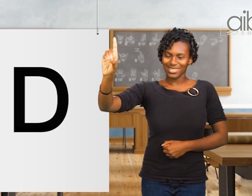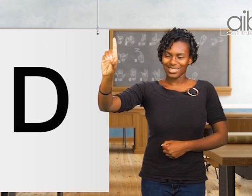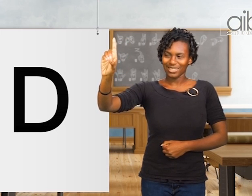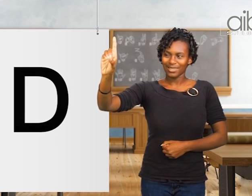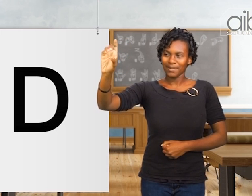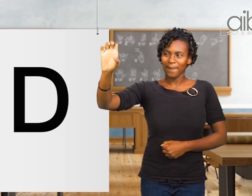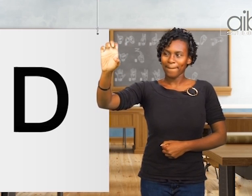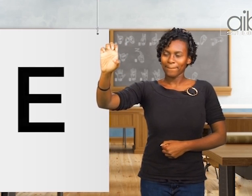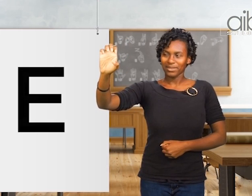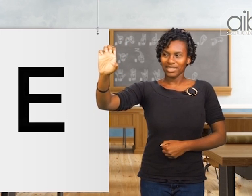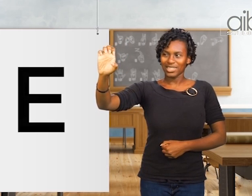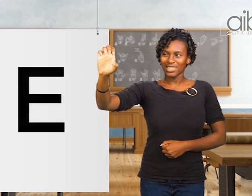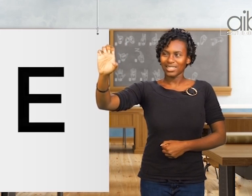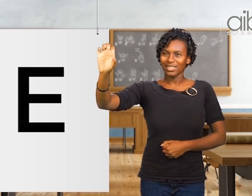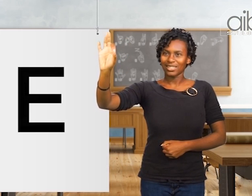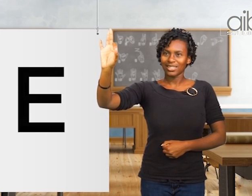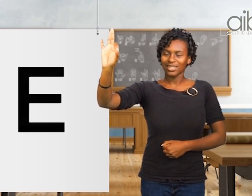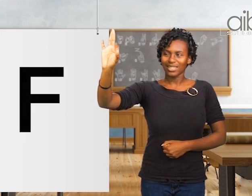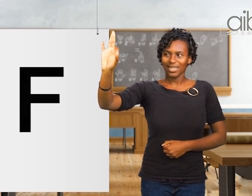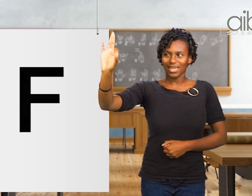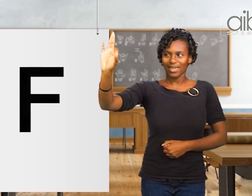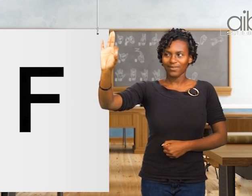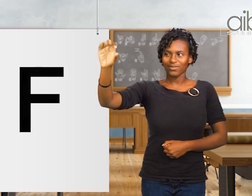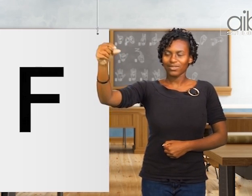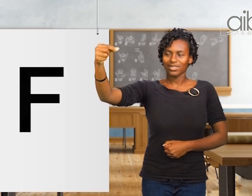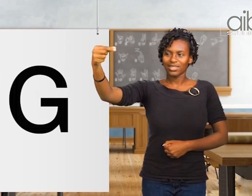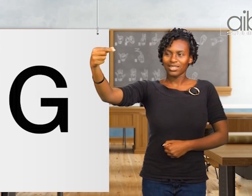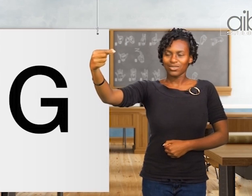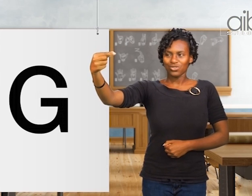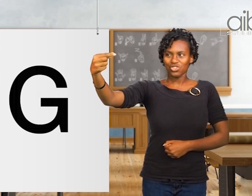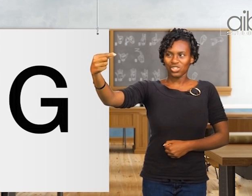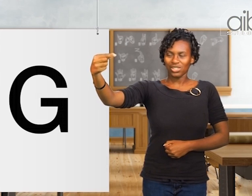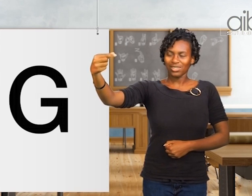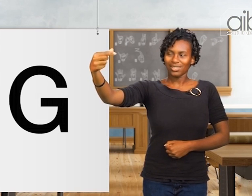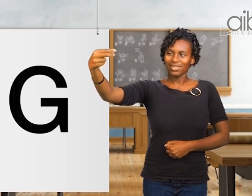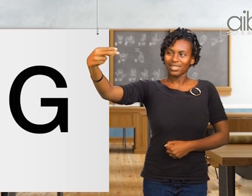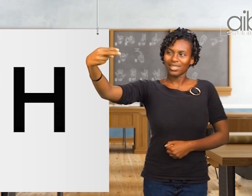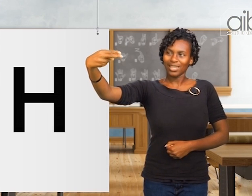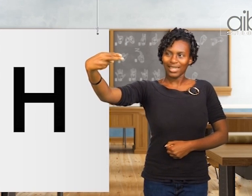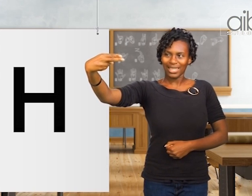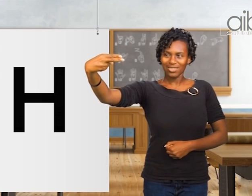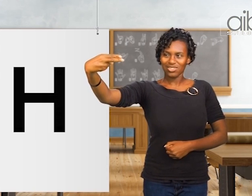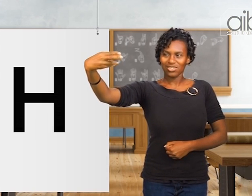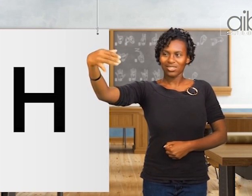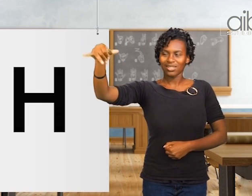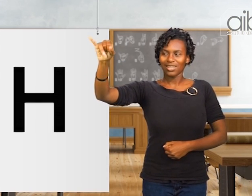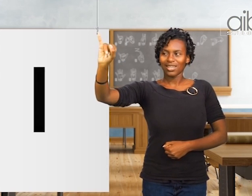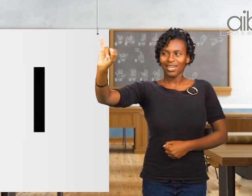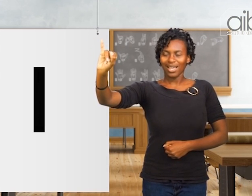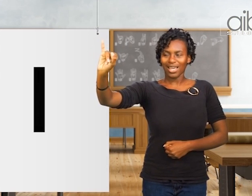D, E, F, G, H,